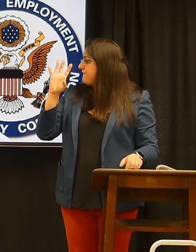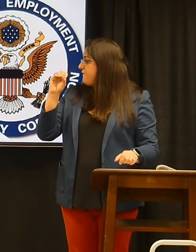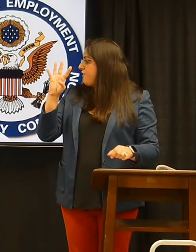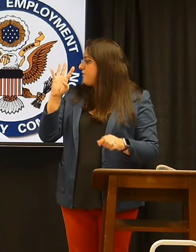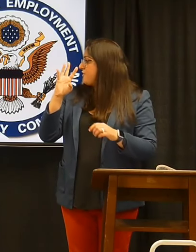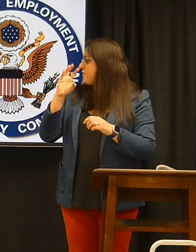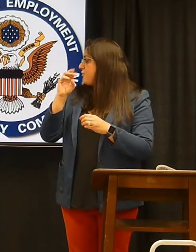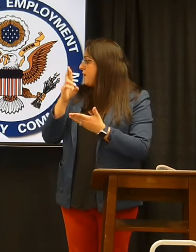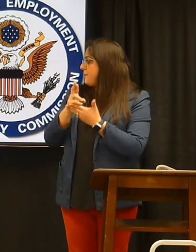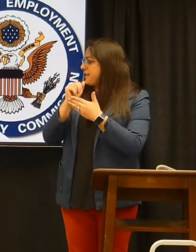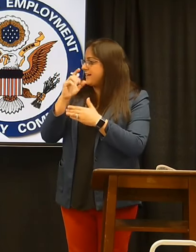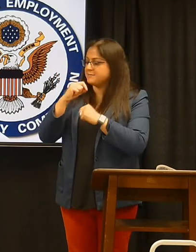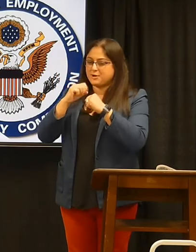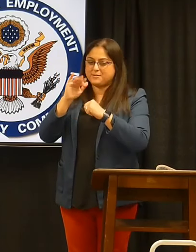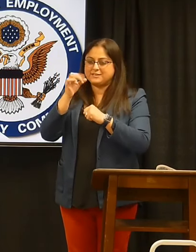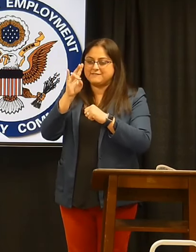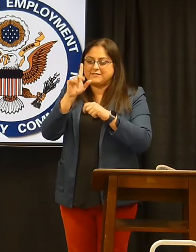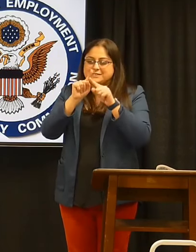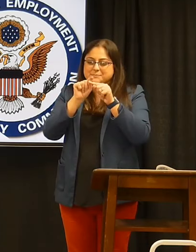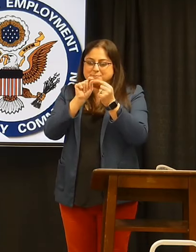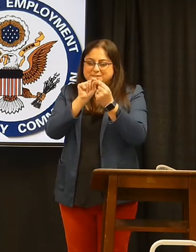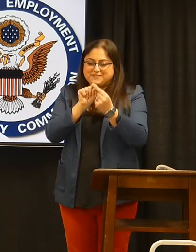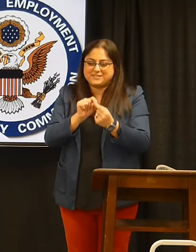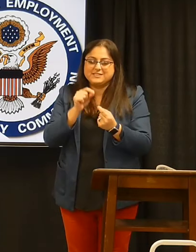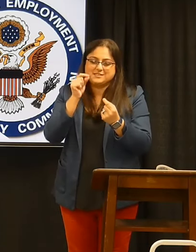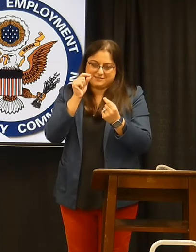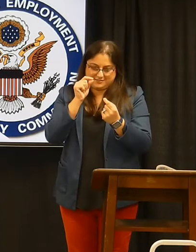Section 501 and 504 of the Rehab Act of 1973.